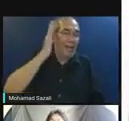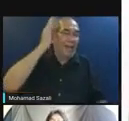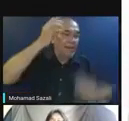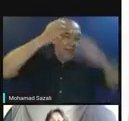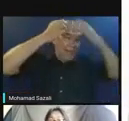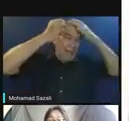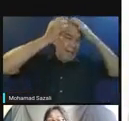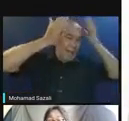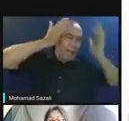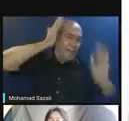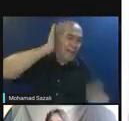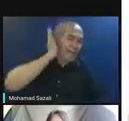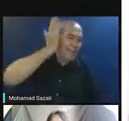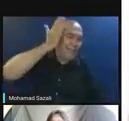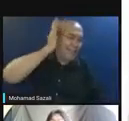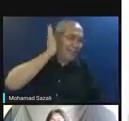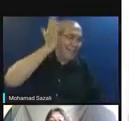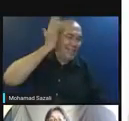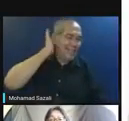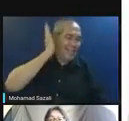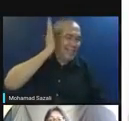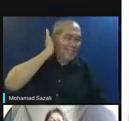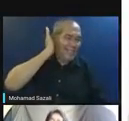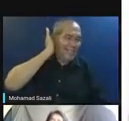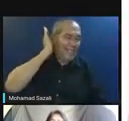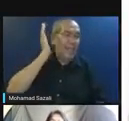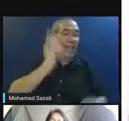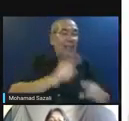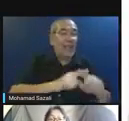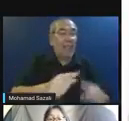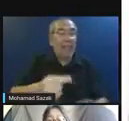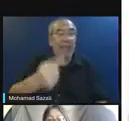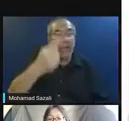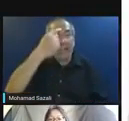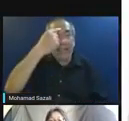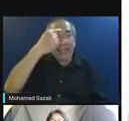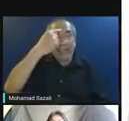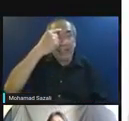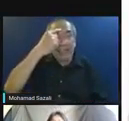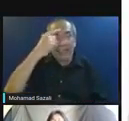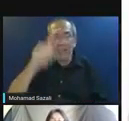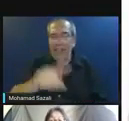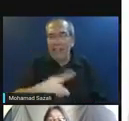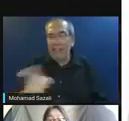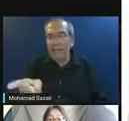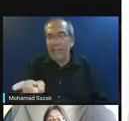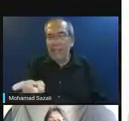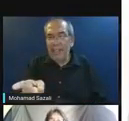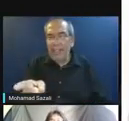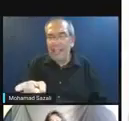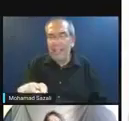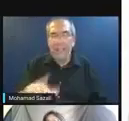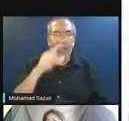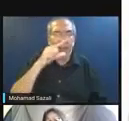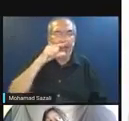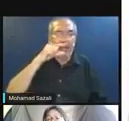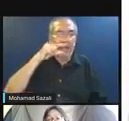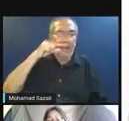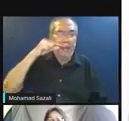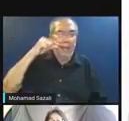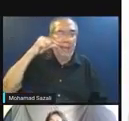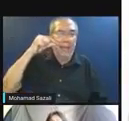because it's how they comb their hair neatly. Now it's as the identity of a male person in China. But in